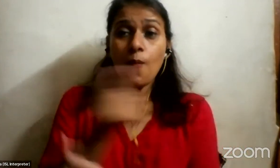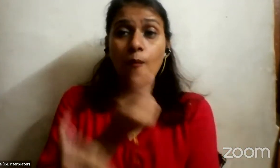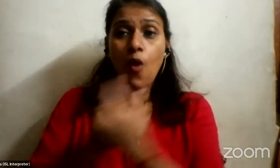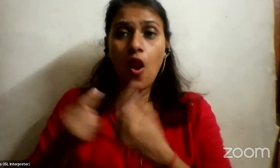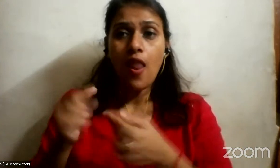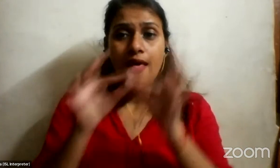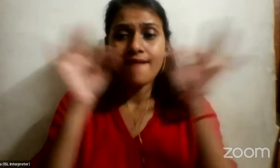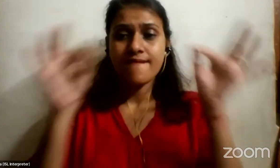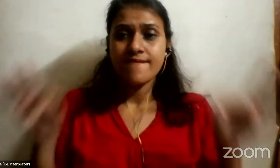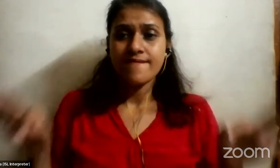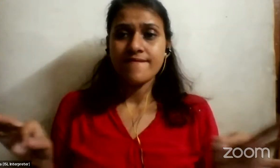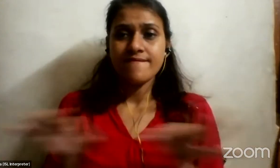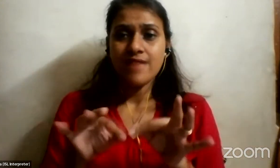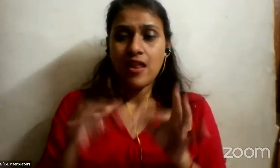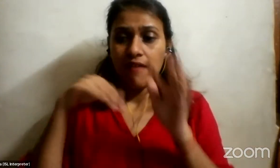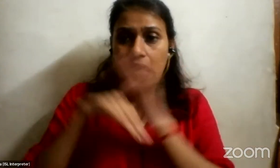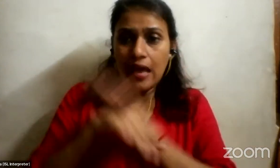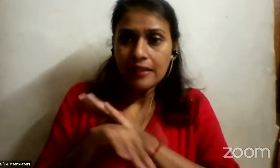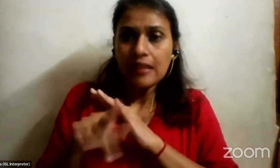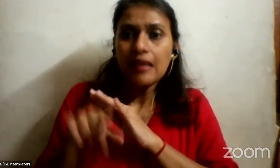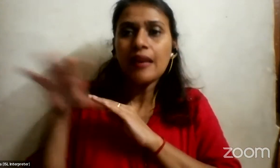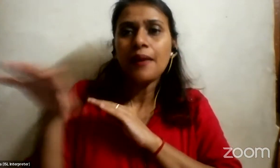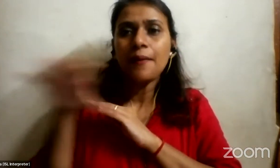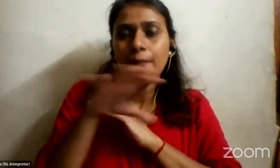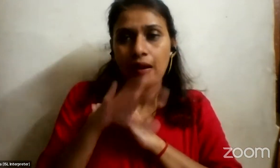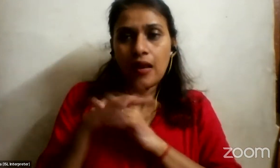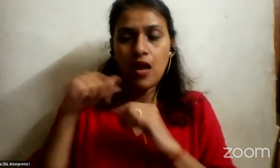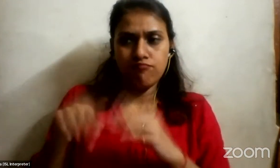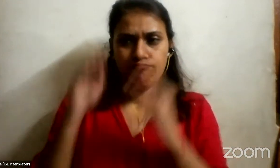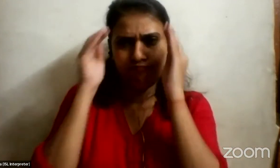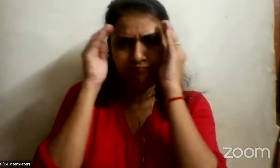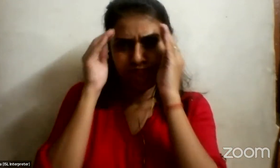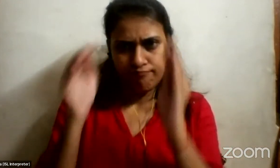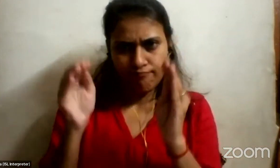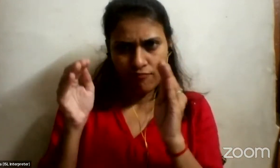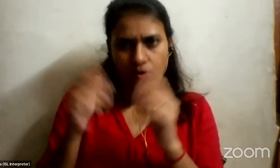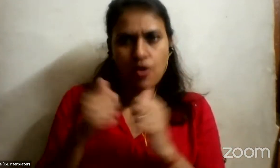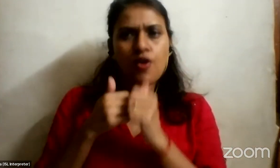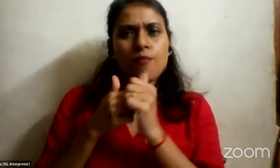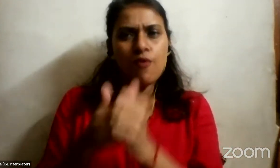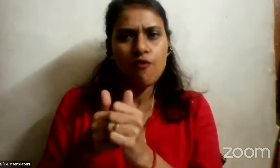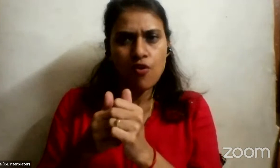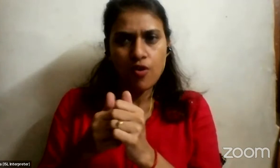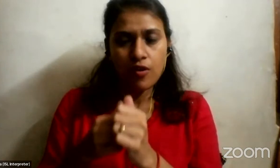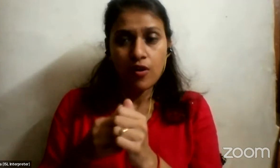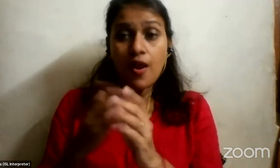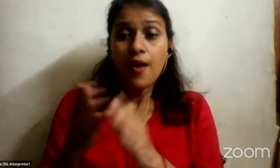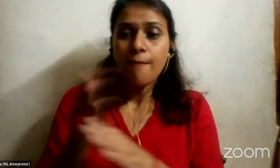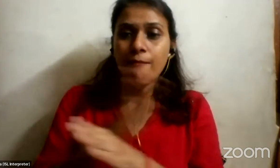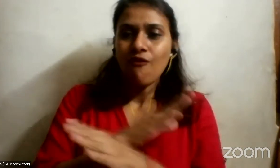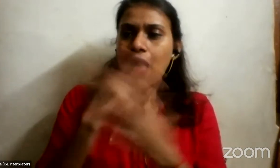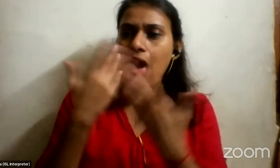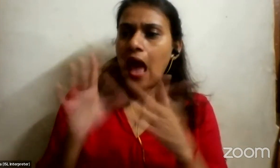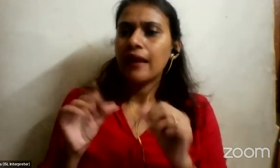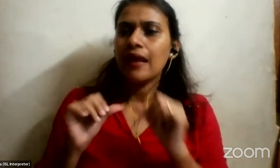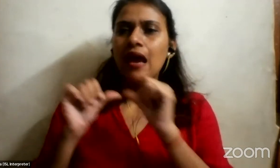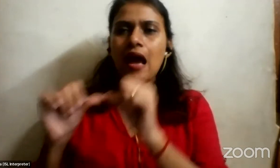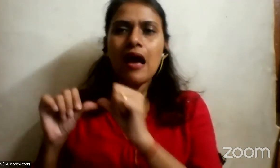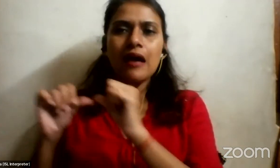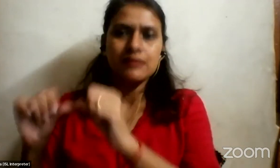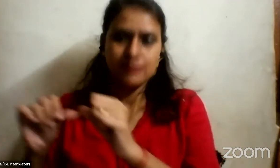available in a particular country should be taken into consideration before arriving at these answers about